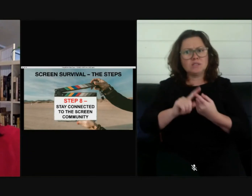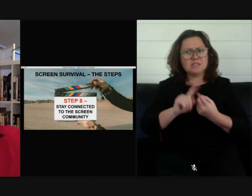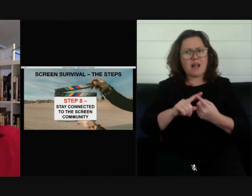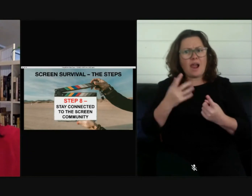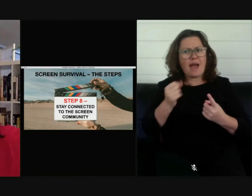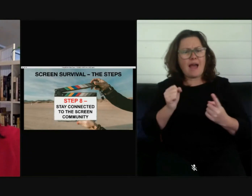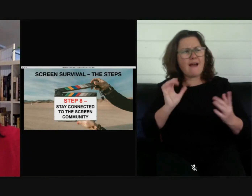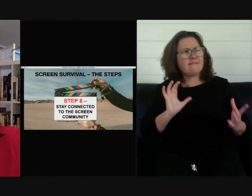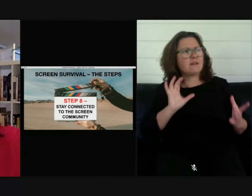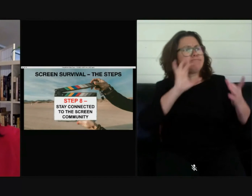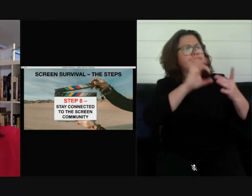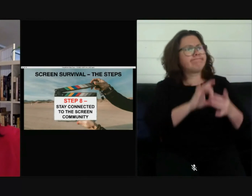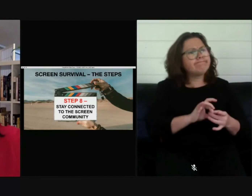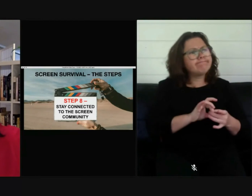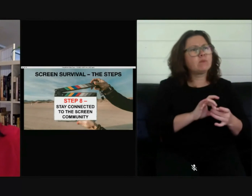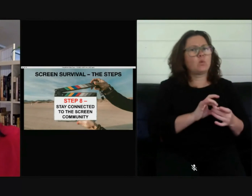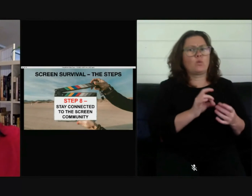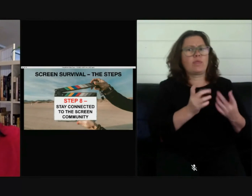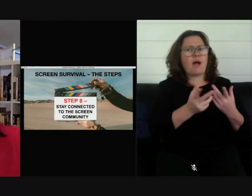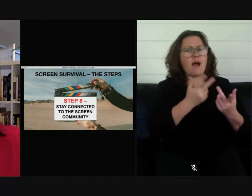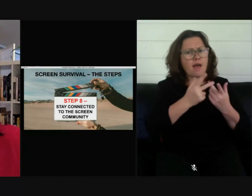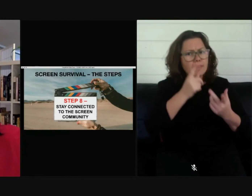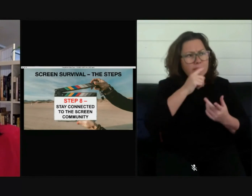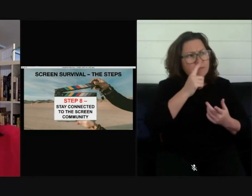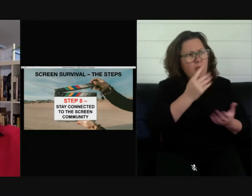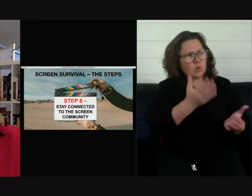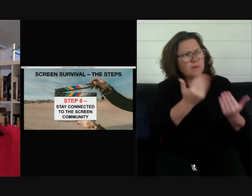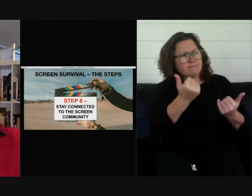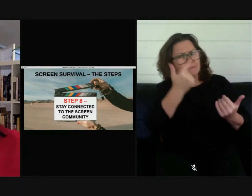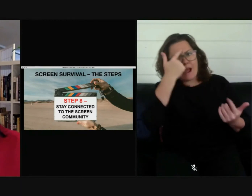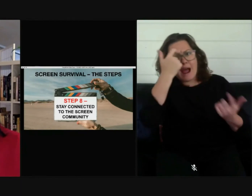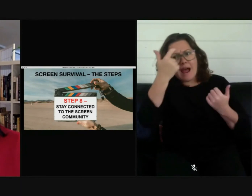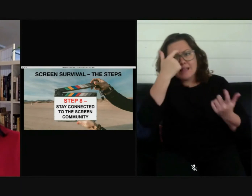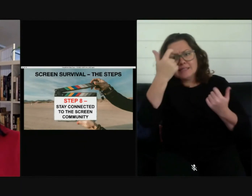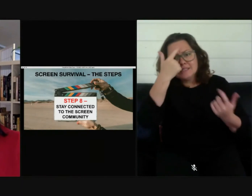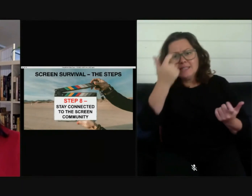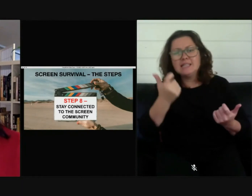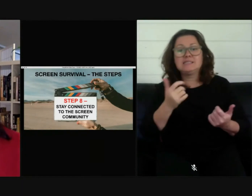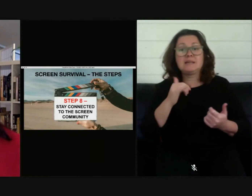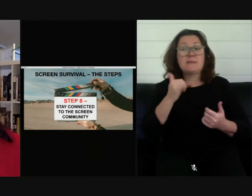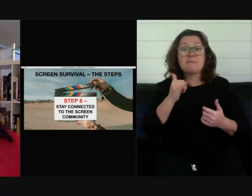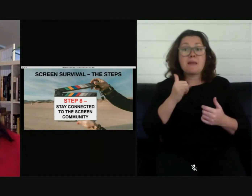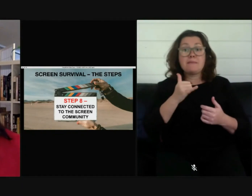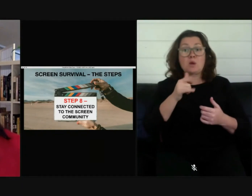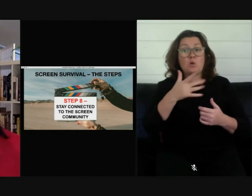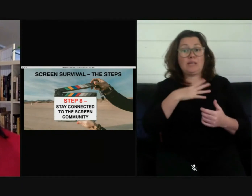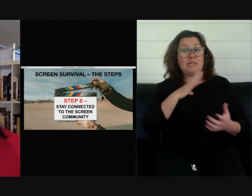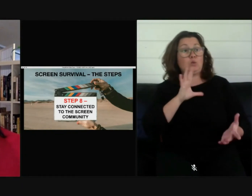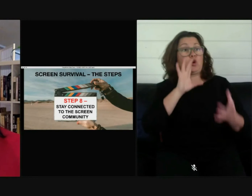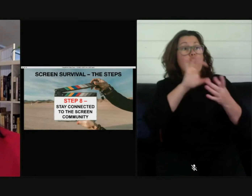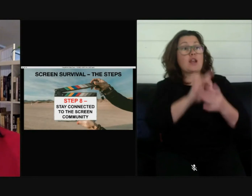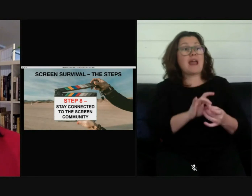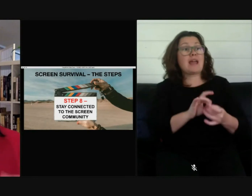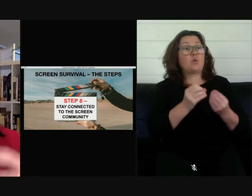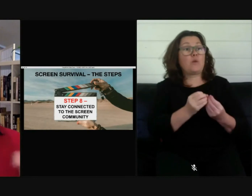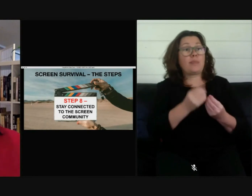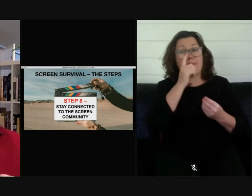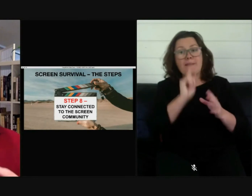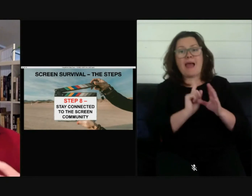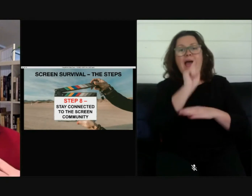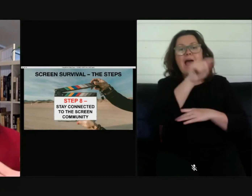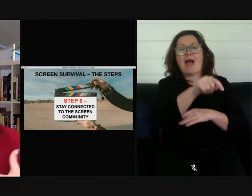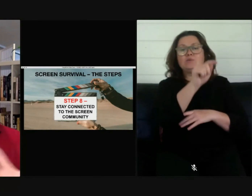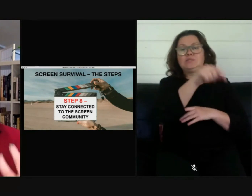with people beyond the screen industry. Some industries are suffering more than us, some are suffering less, but this is not